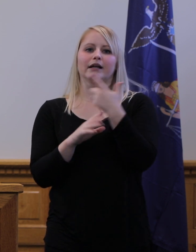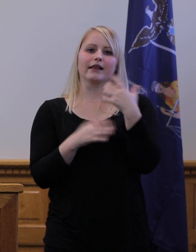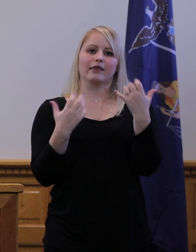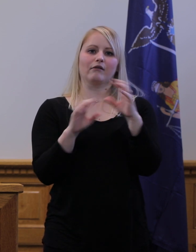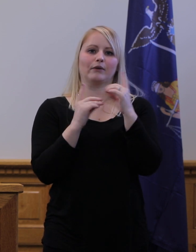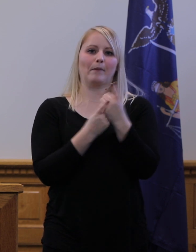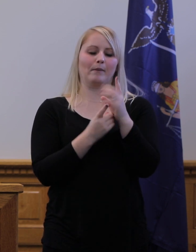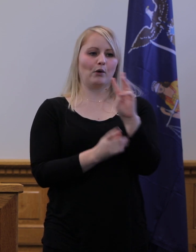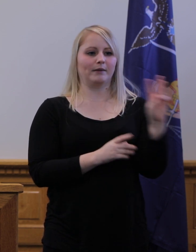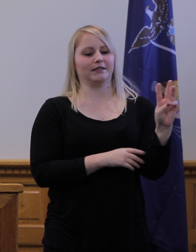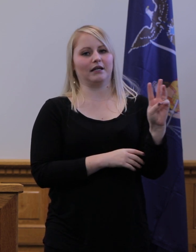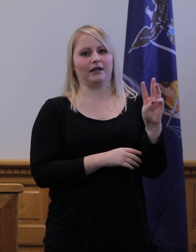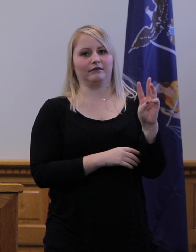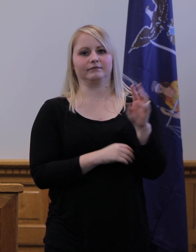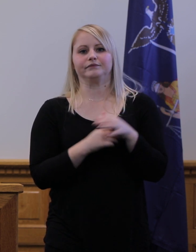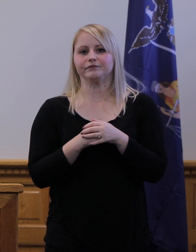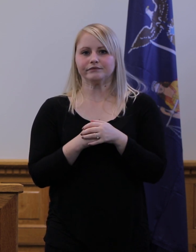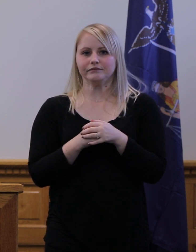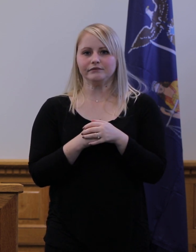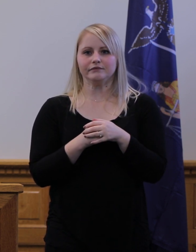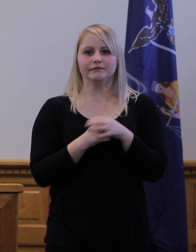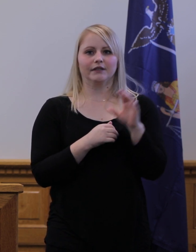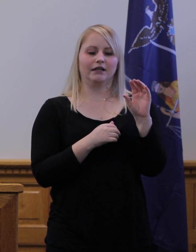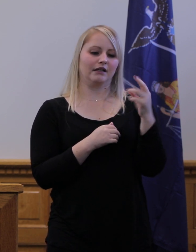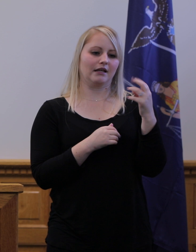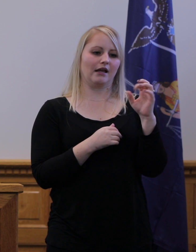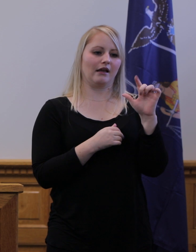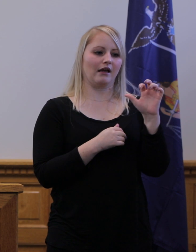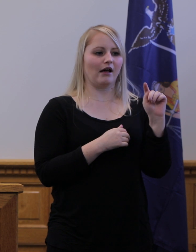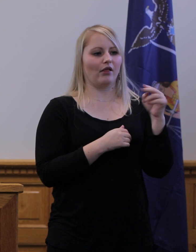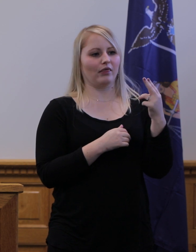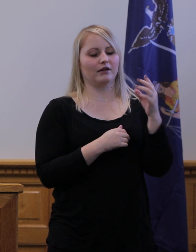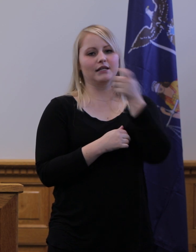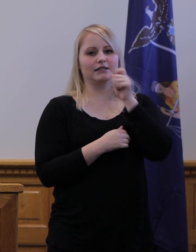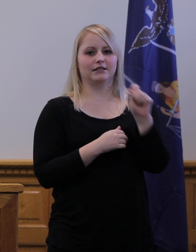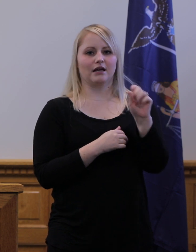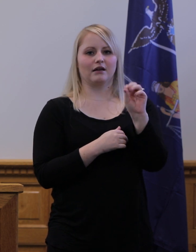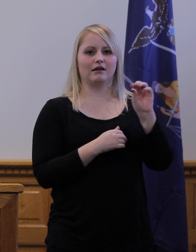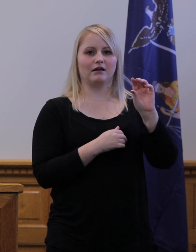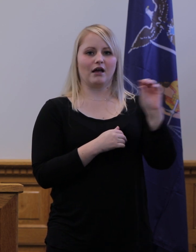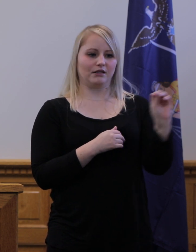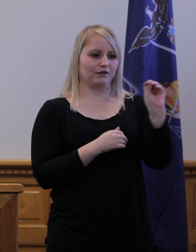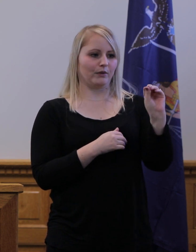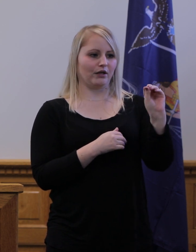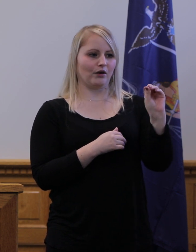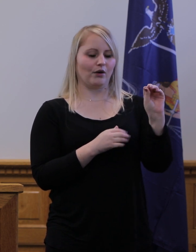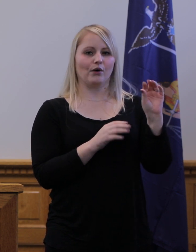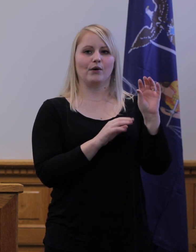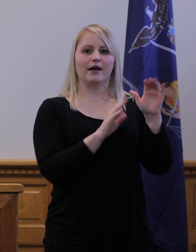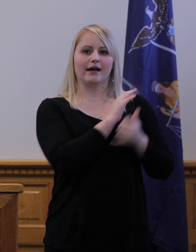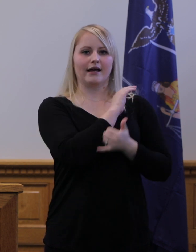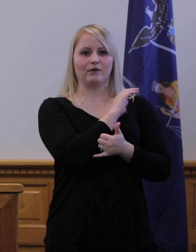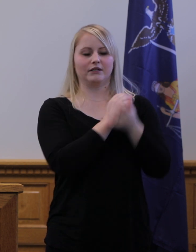health.oswegocounty.com. It's very important that everyone maintains preventive practices such as hand washing, face masking, and